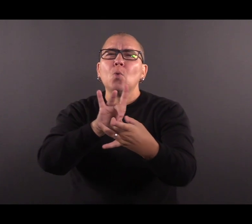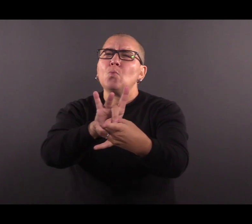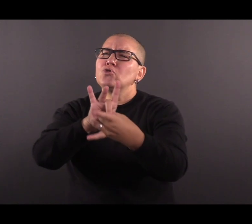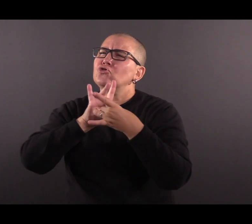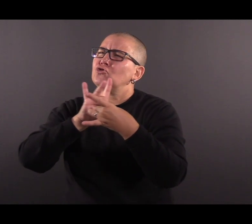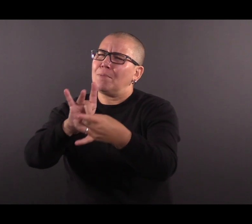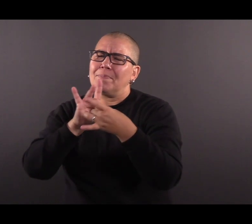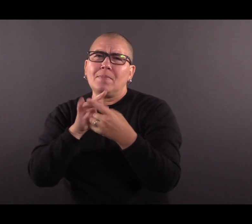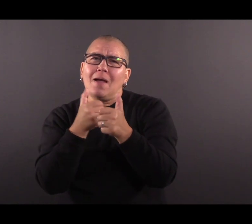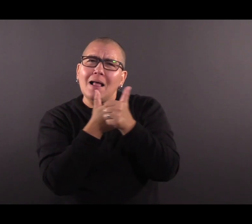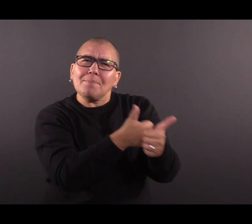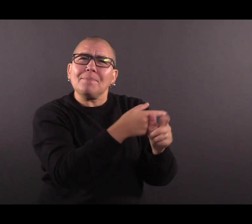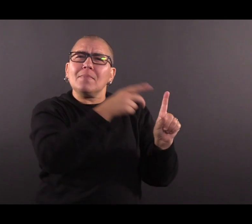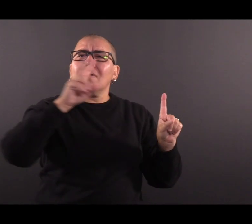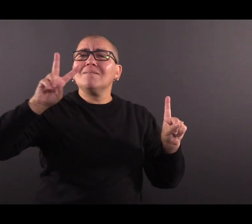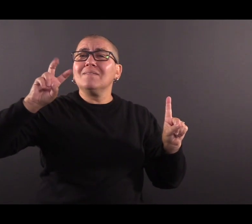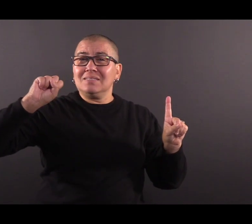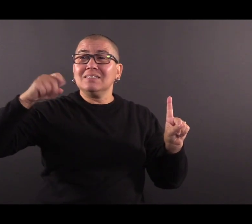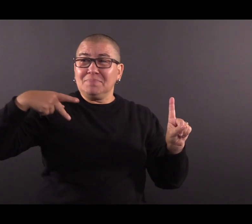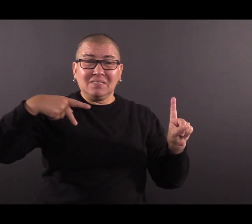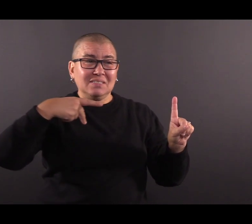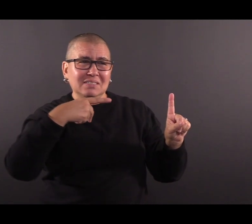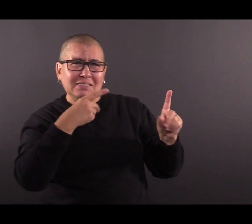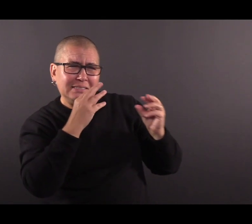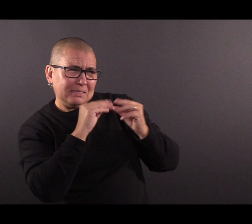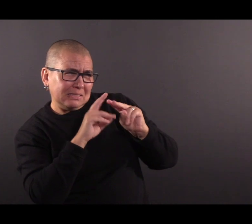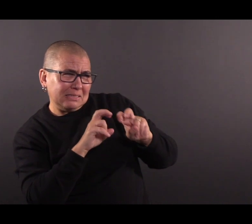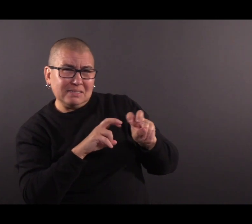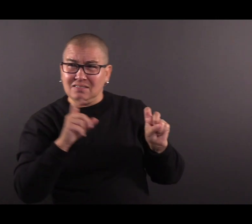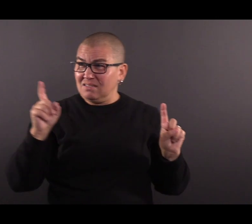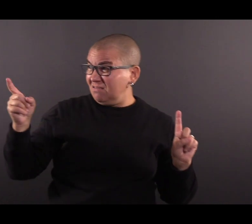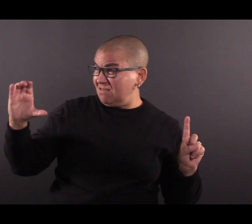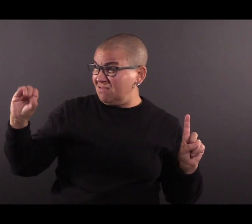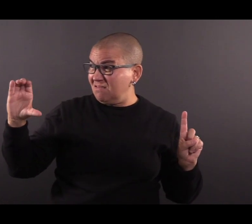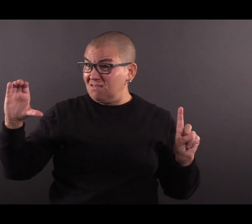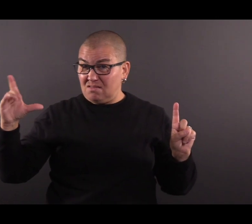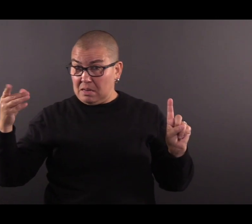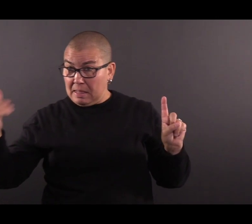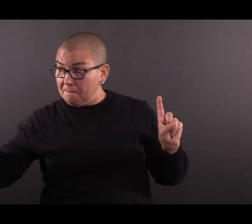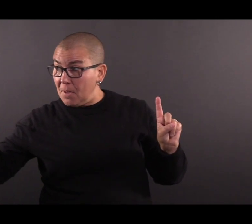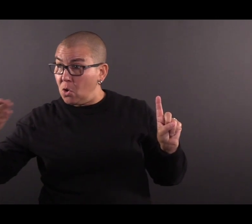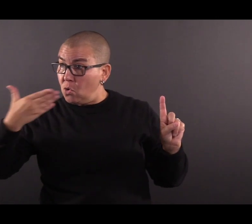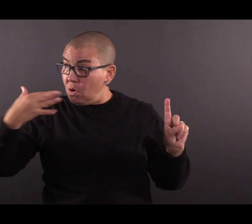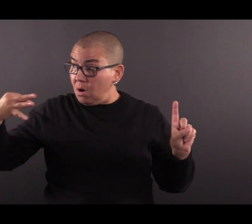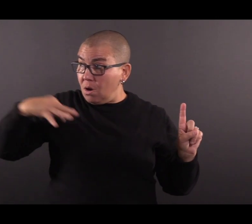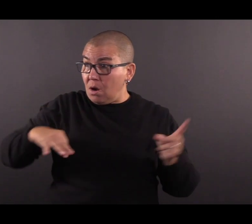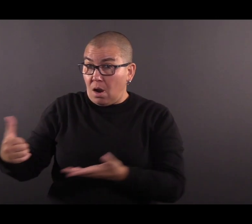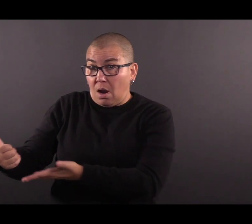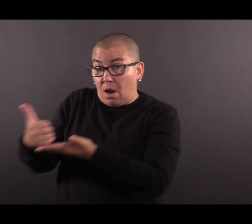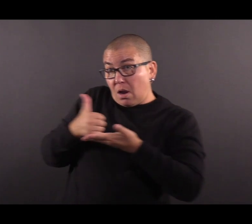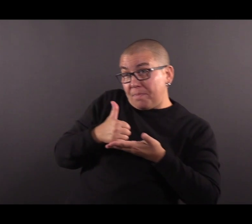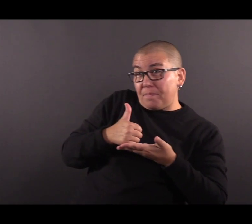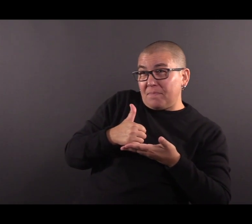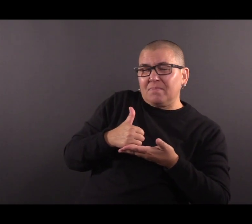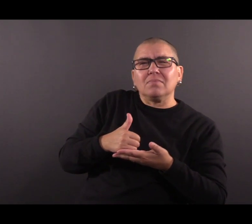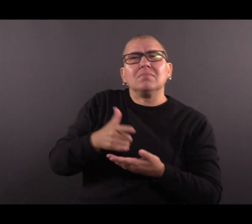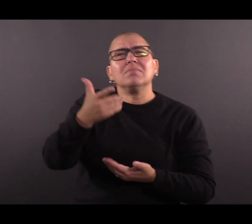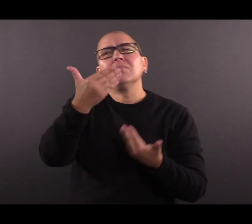National Technical Assistance Providers can help VSPs think through whether this funding might be something they could